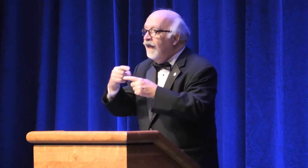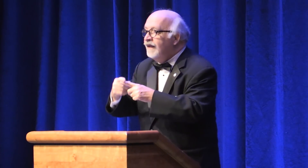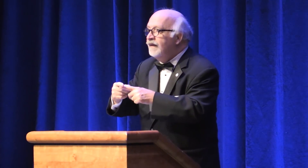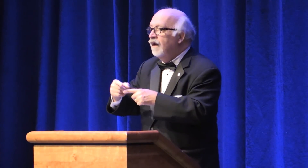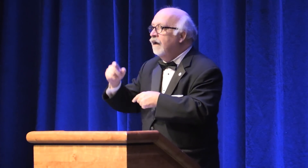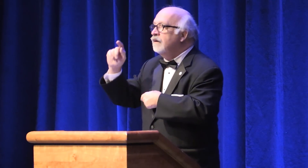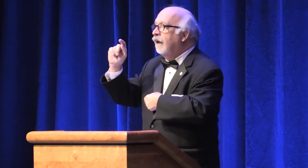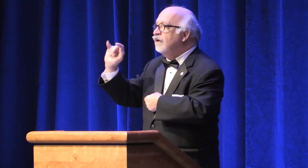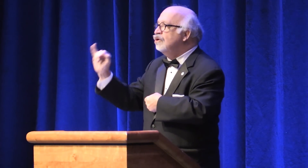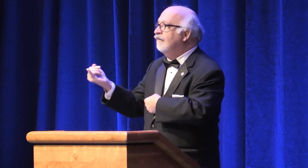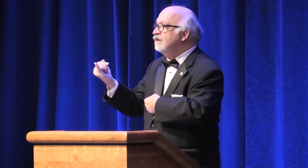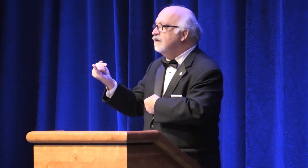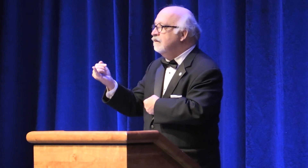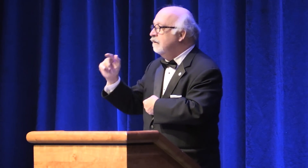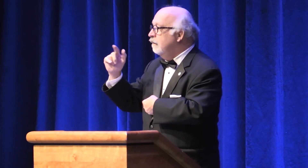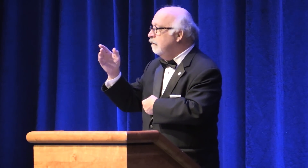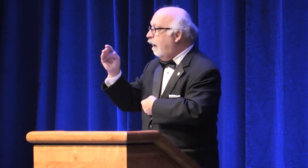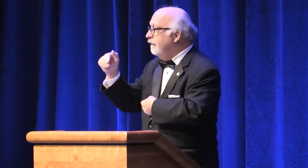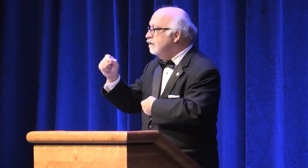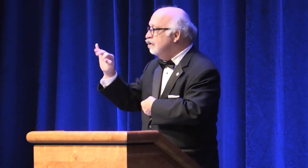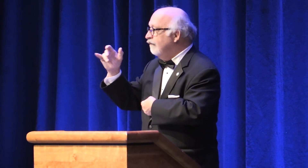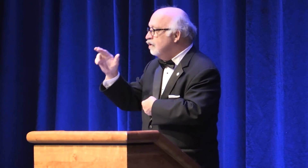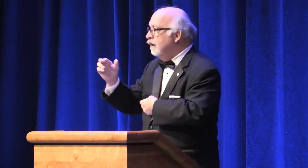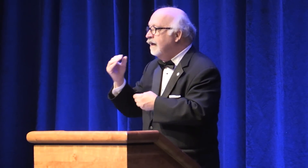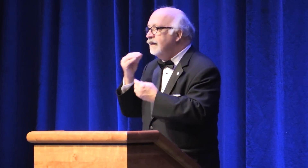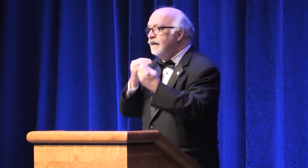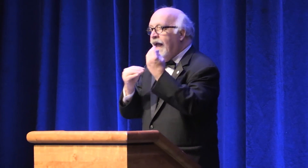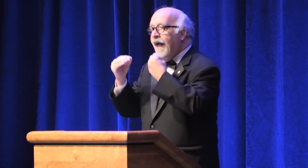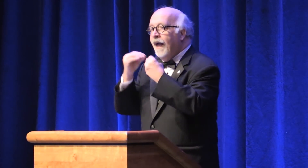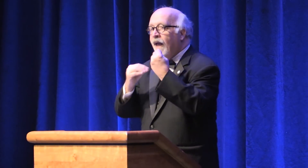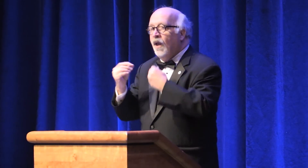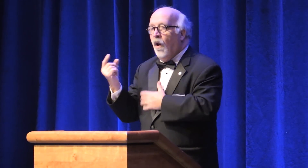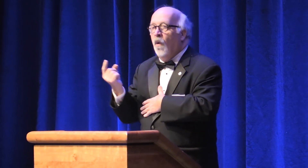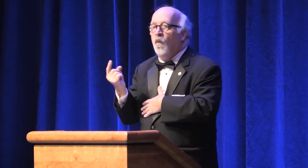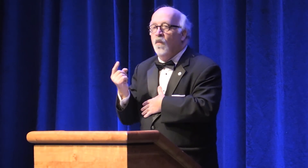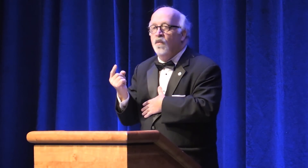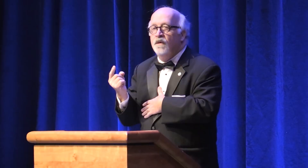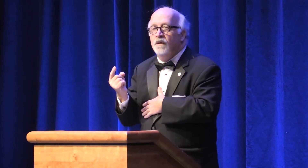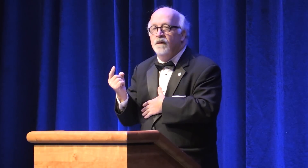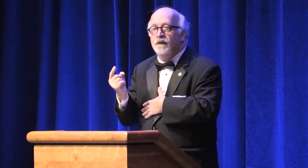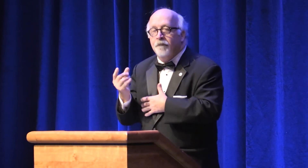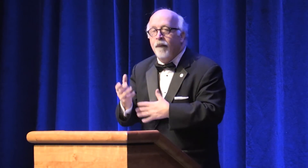the possible exception of when Thomas Jefferson dined alone."